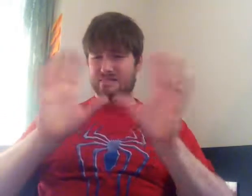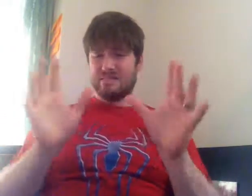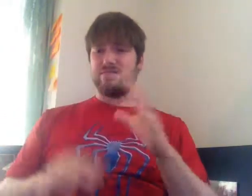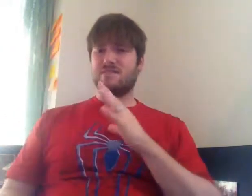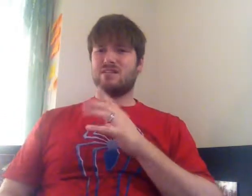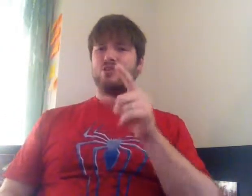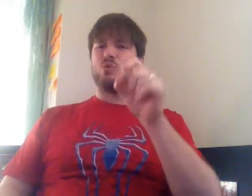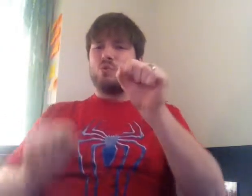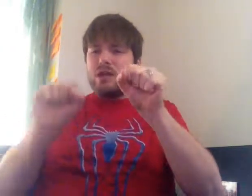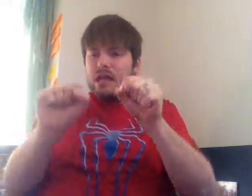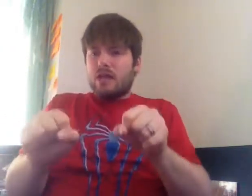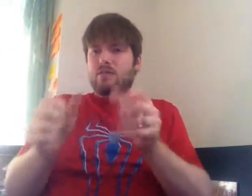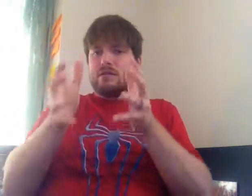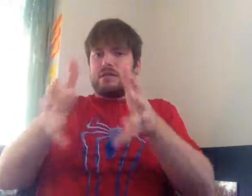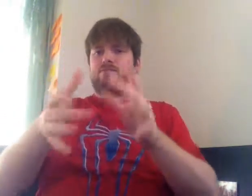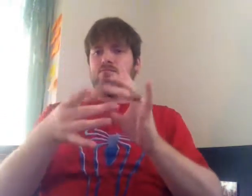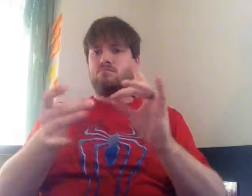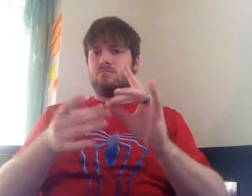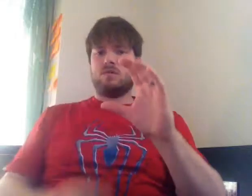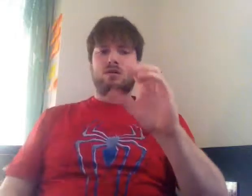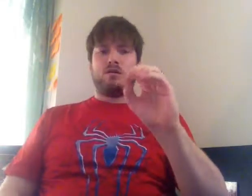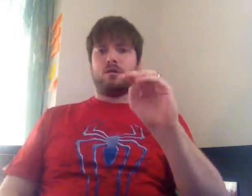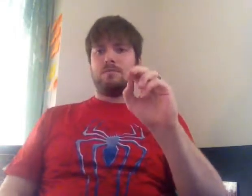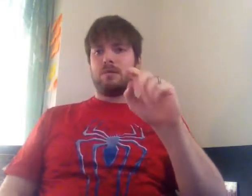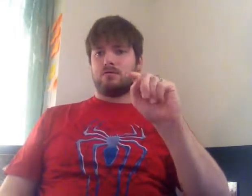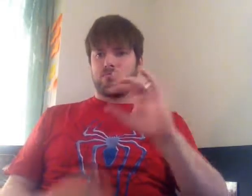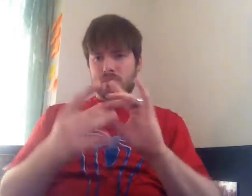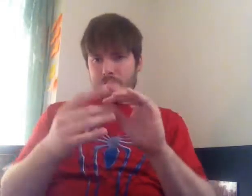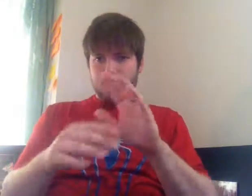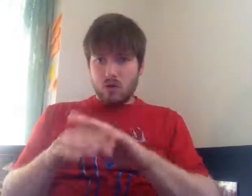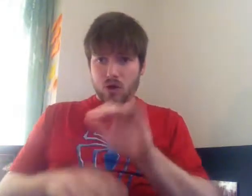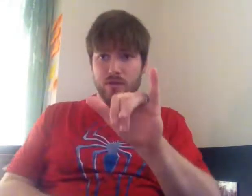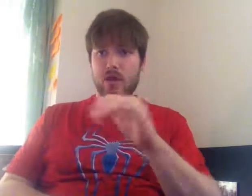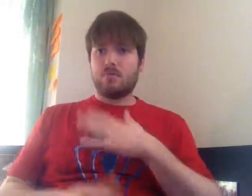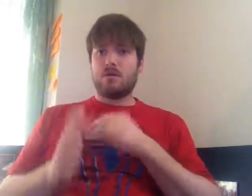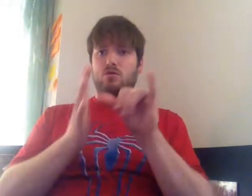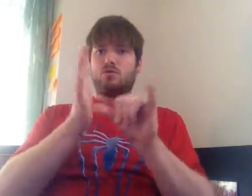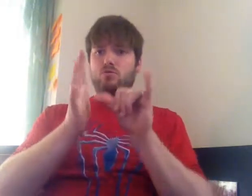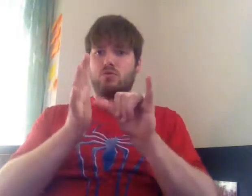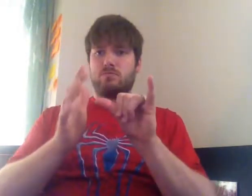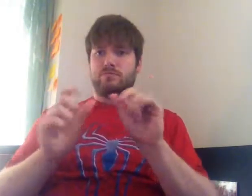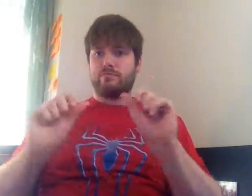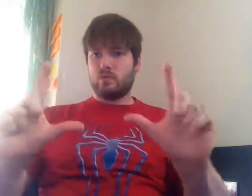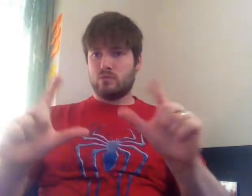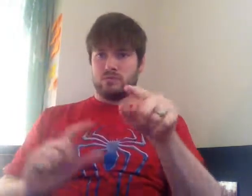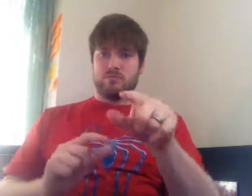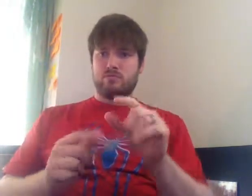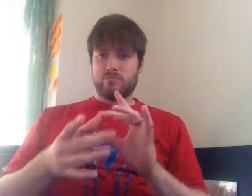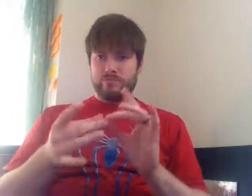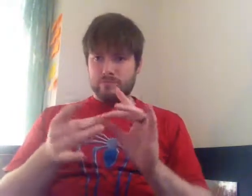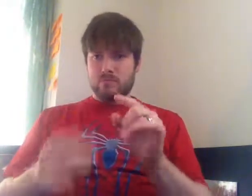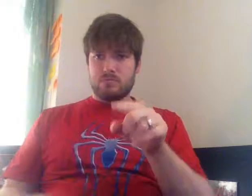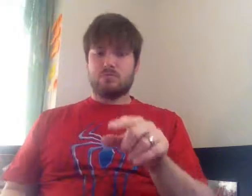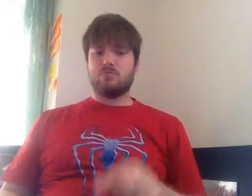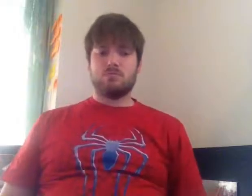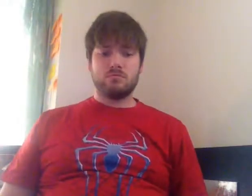now, a severe thunderstorm warning just to the north of the city of Boston. There you have it right there. That shaded in that yellow. That storm popped up pretty